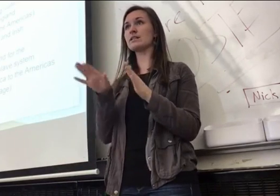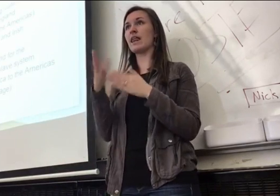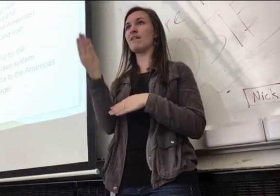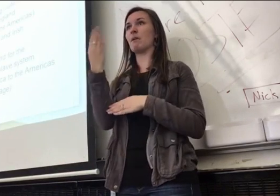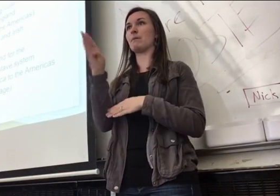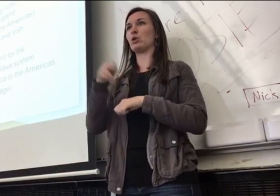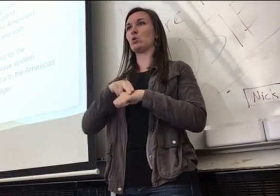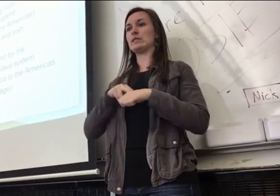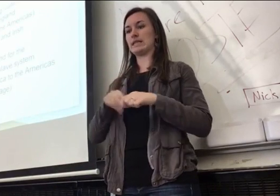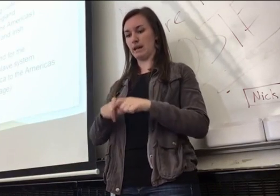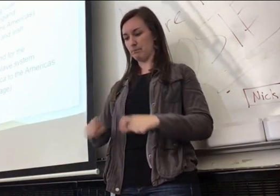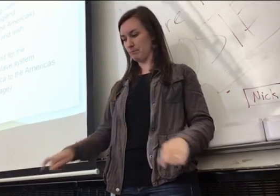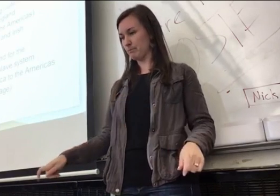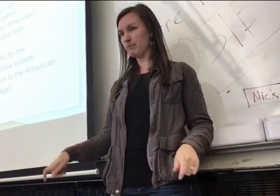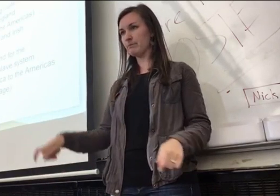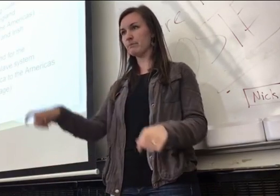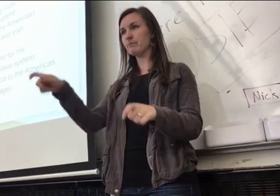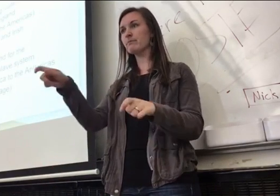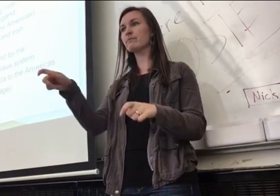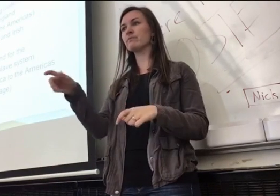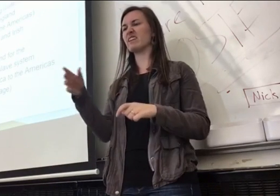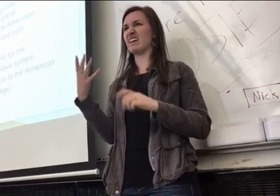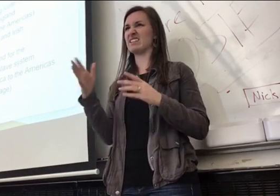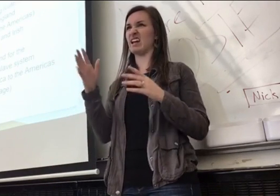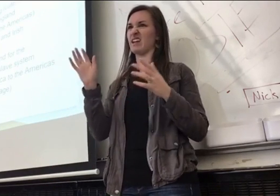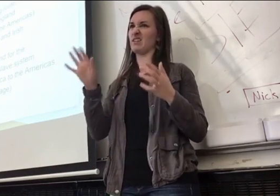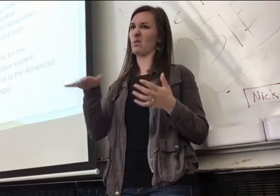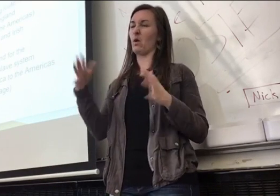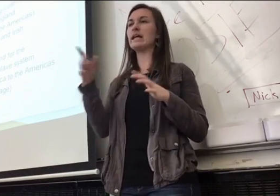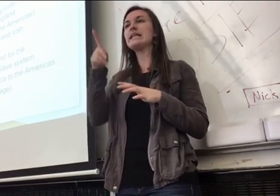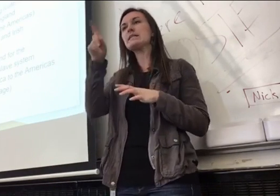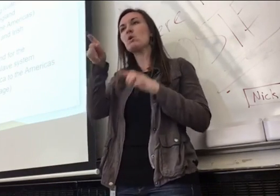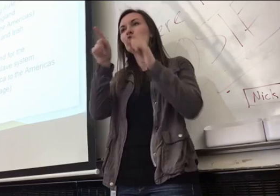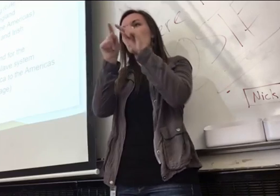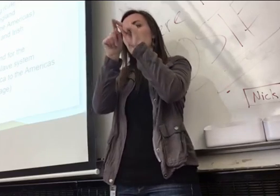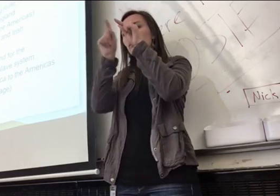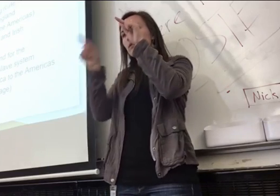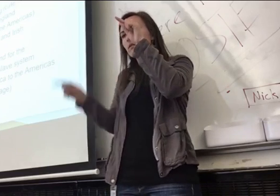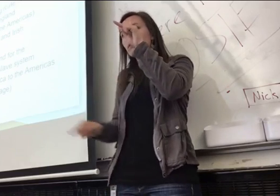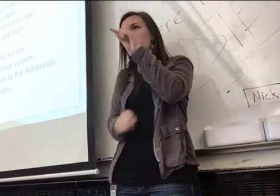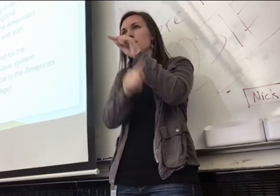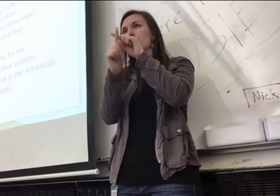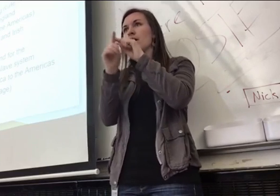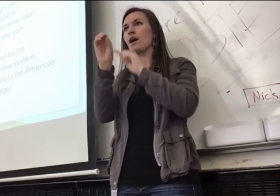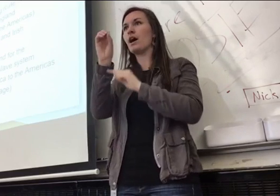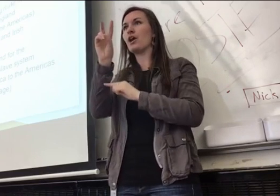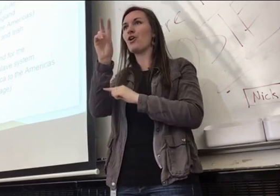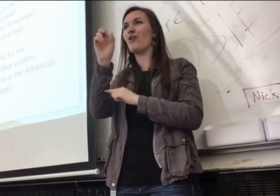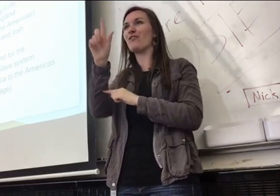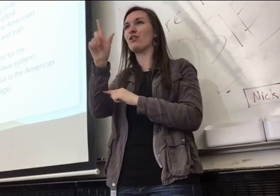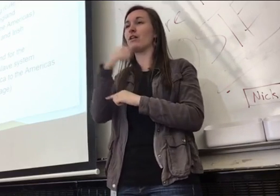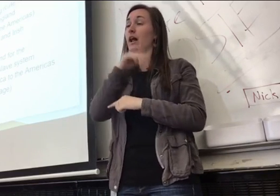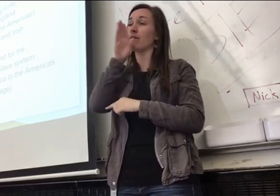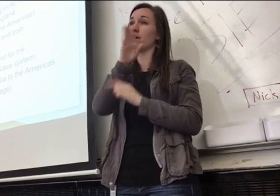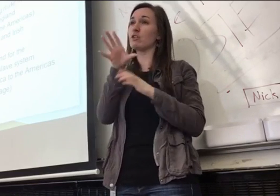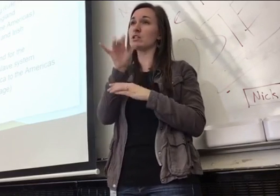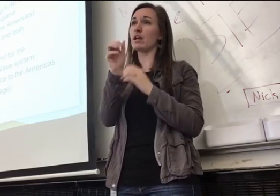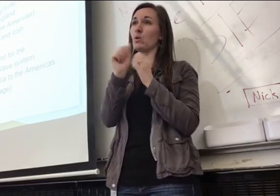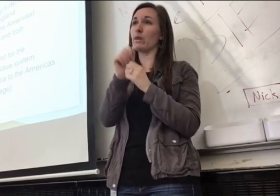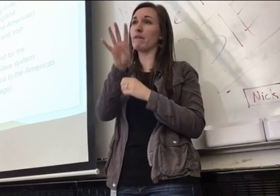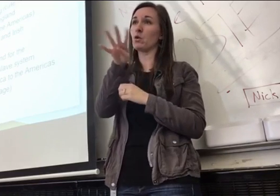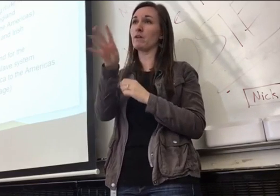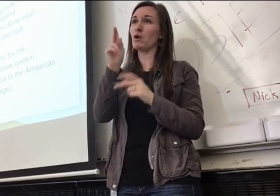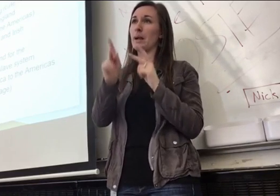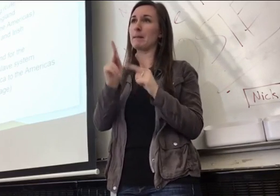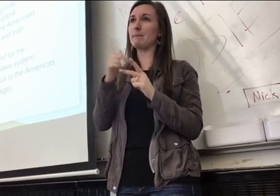of blue tape. It kind of went wonky. It's supposed to be an oval. You can see I've never done it with 44 people before, so we added a little bit to